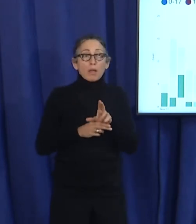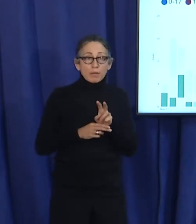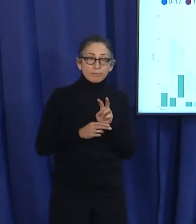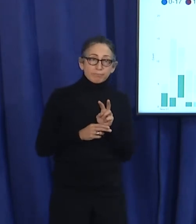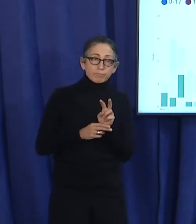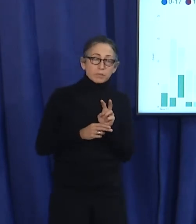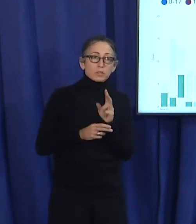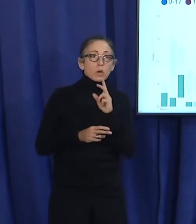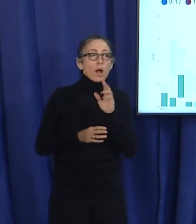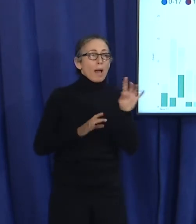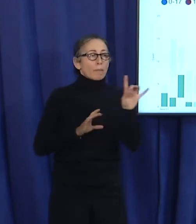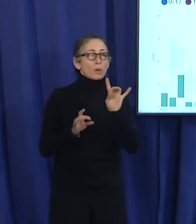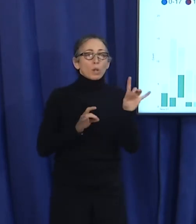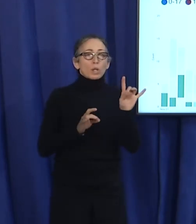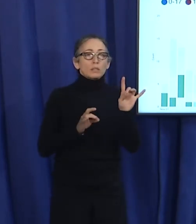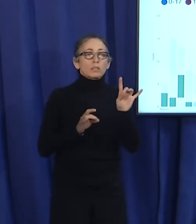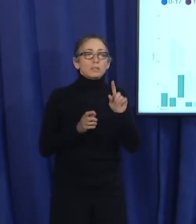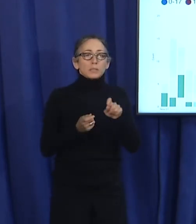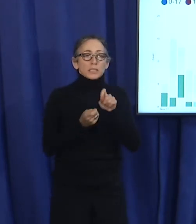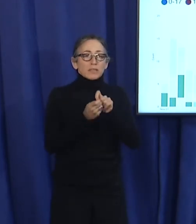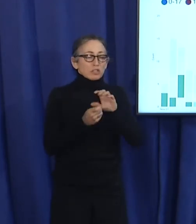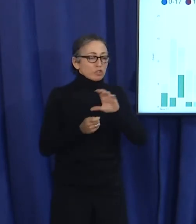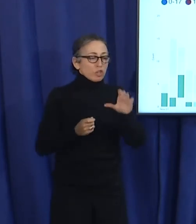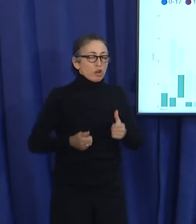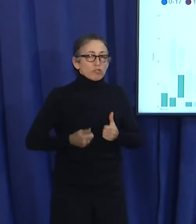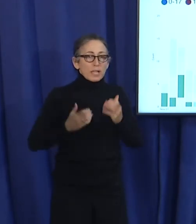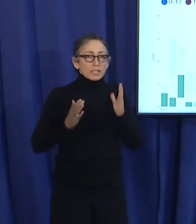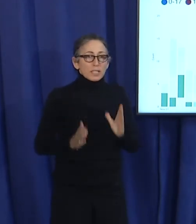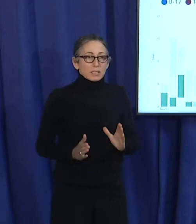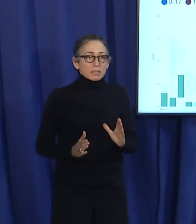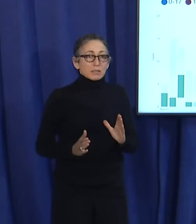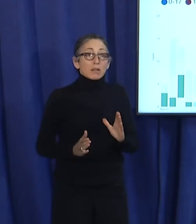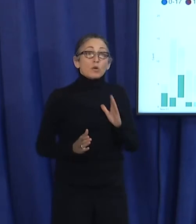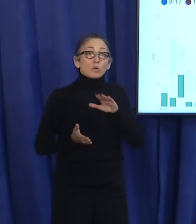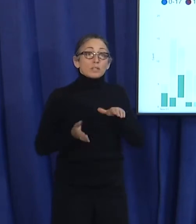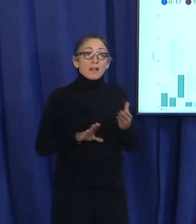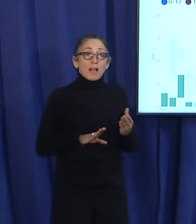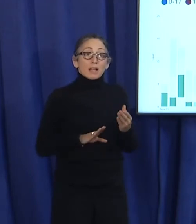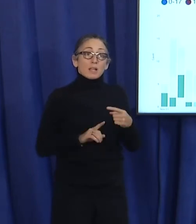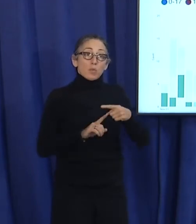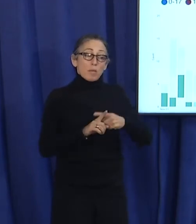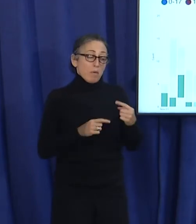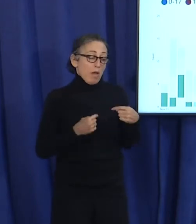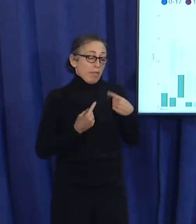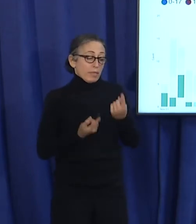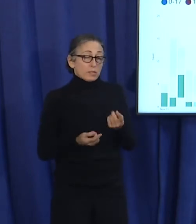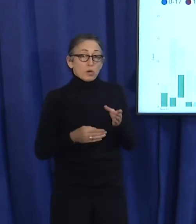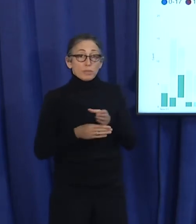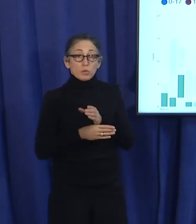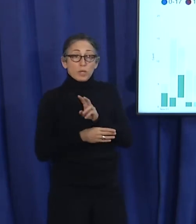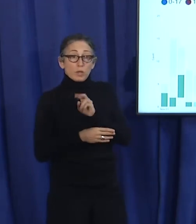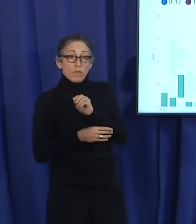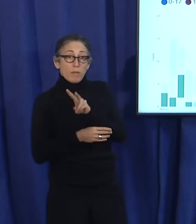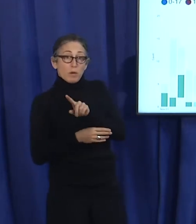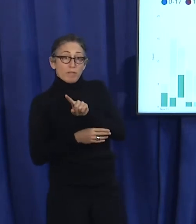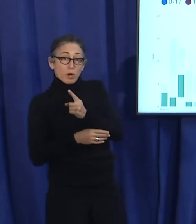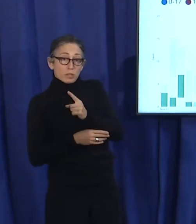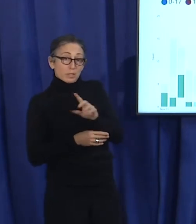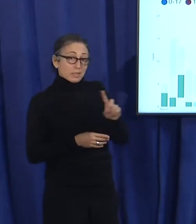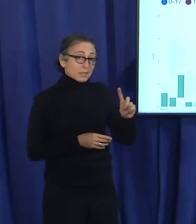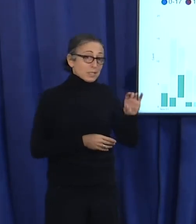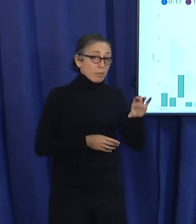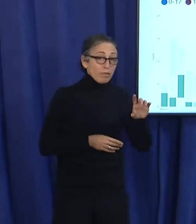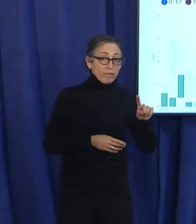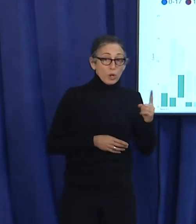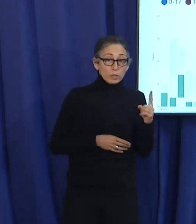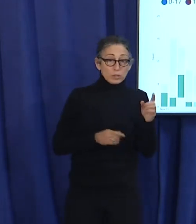Chicago residents who have died from COVID-19 in the last month alone. So between November 1st and December 1st, there